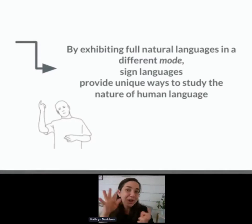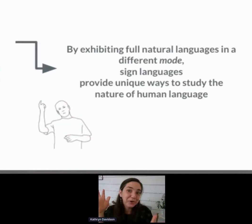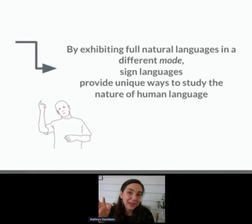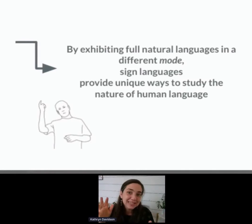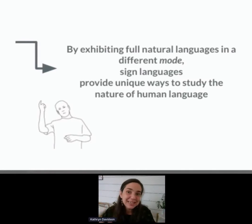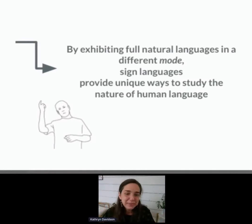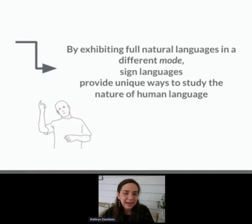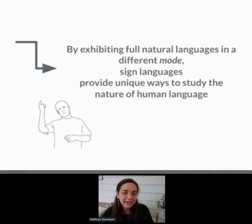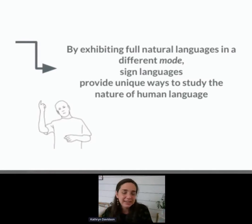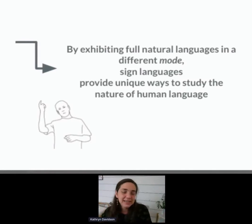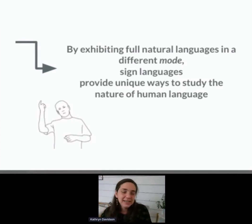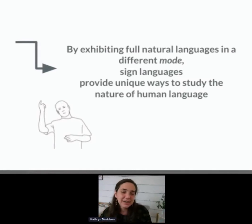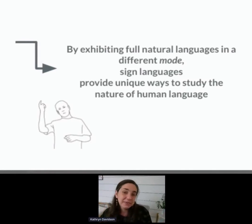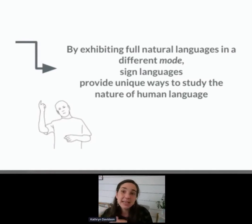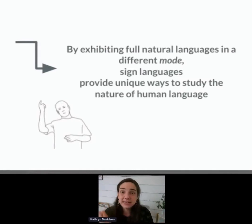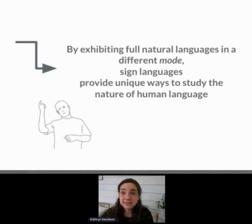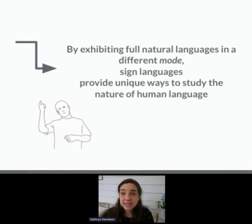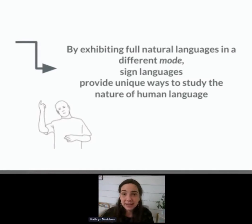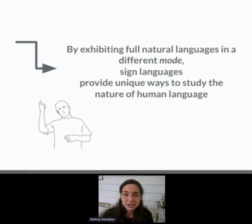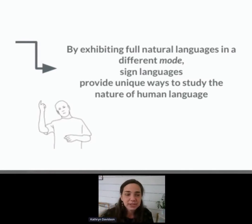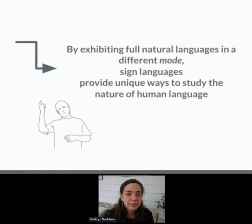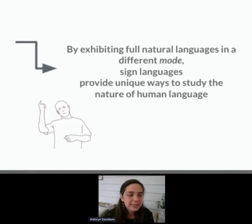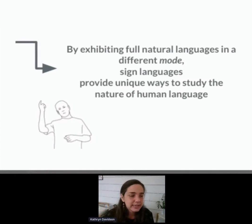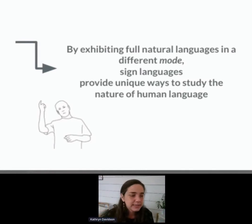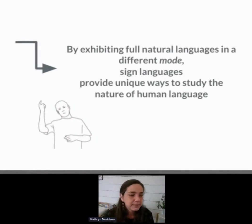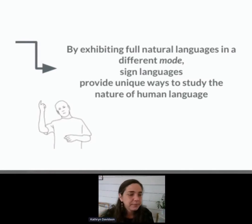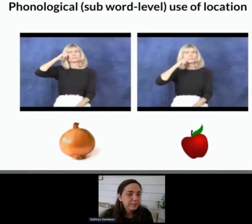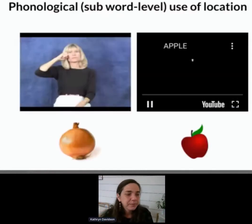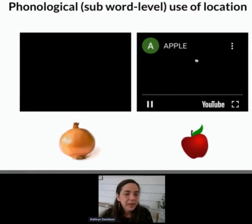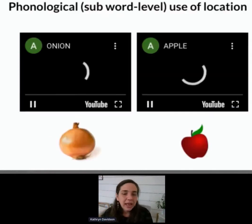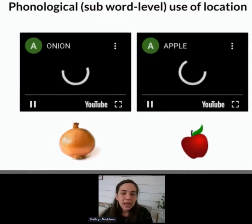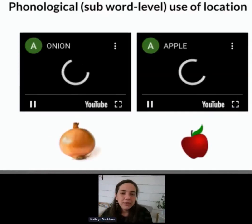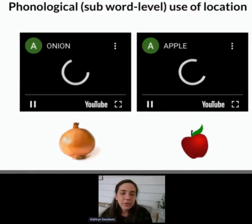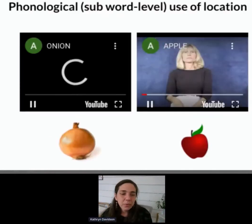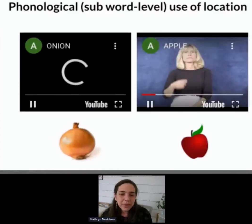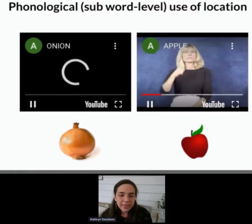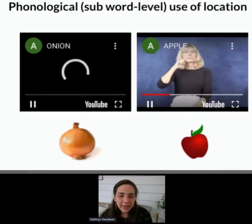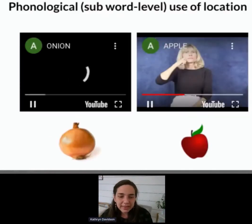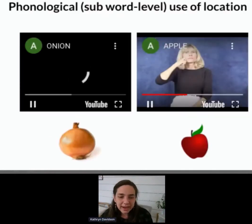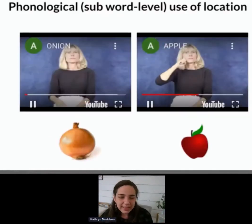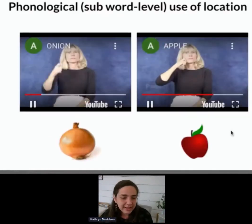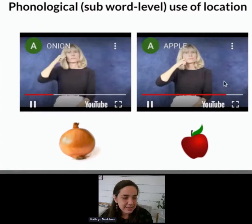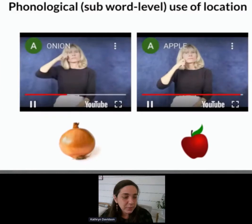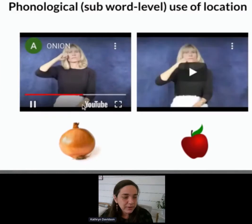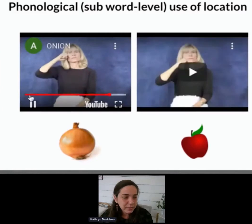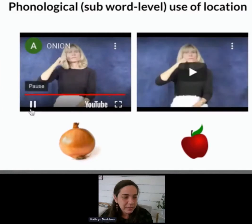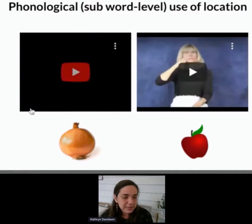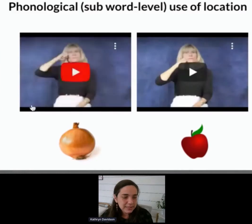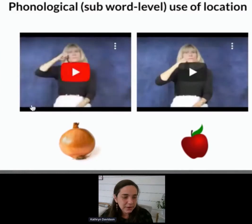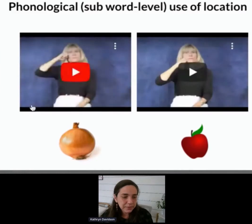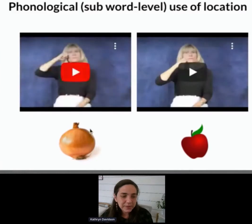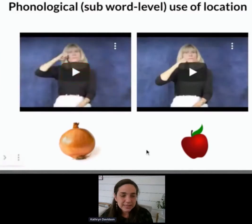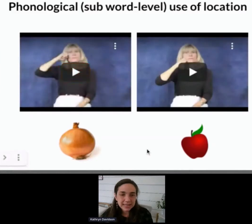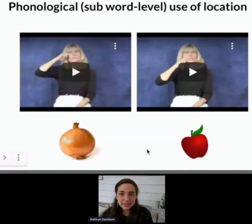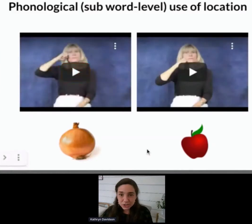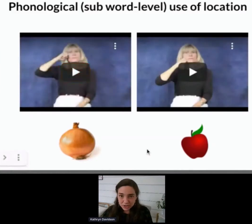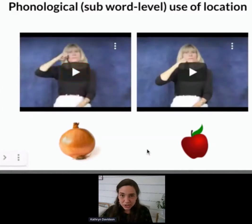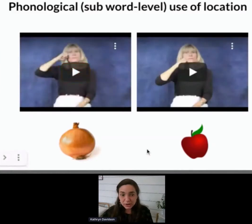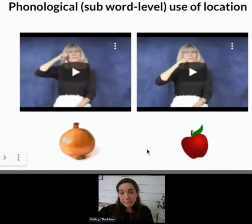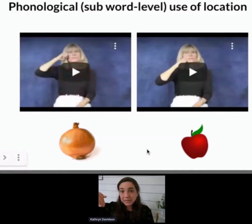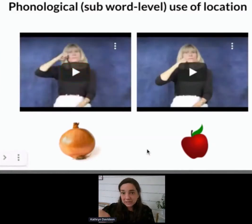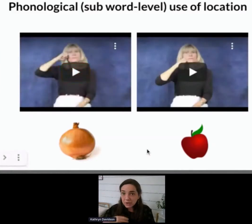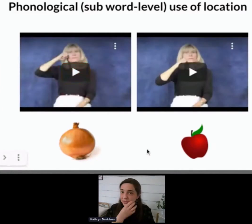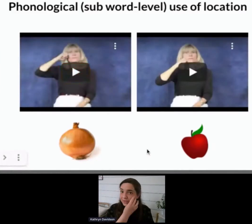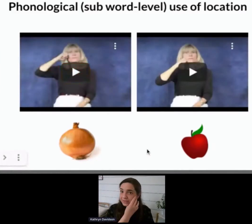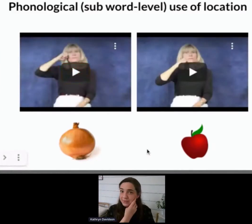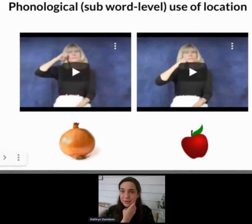the general idea behind the science of sign language linguistics. So one thing that I think is important for people to know is that there's